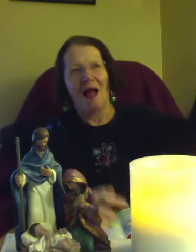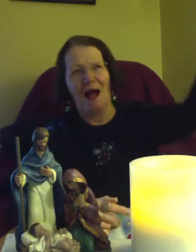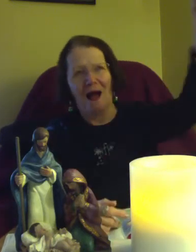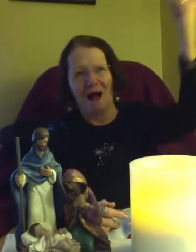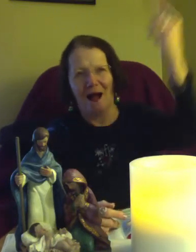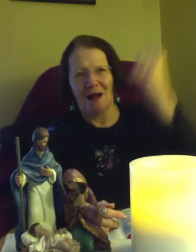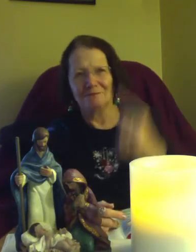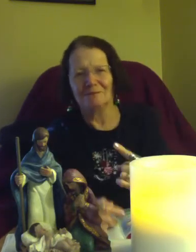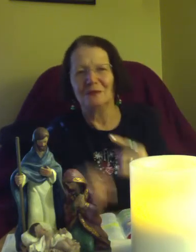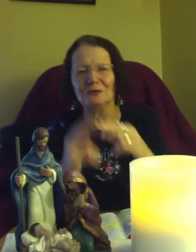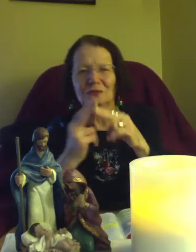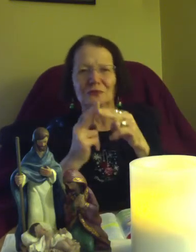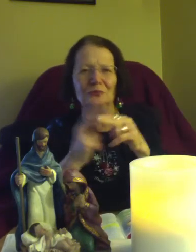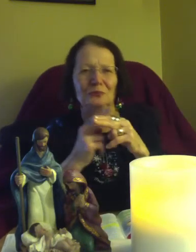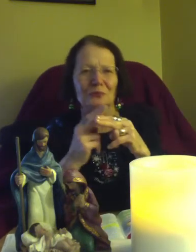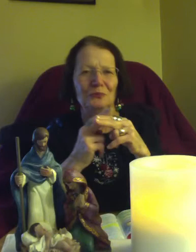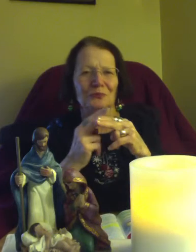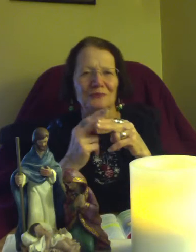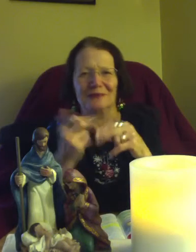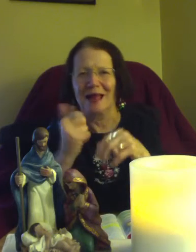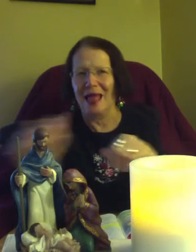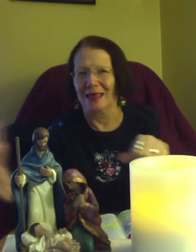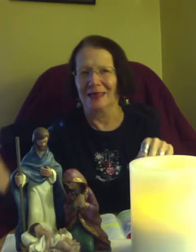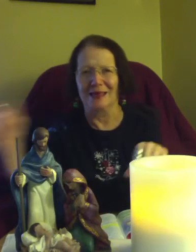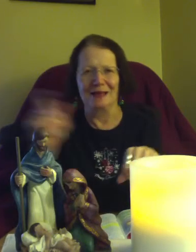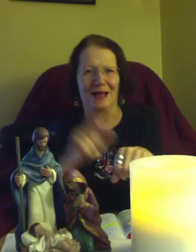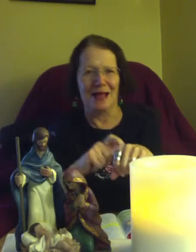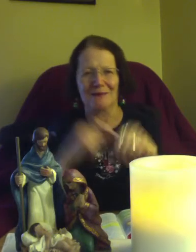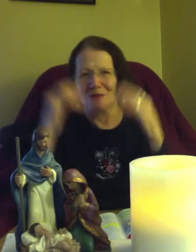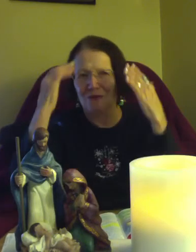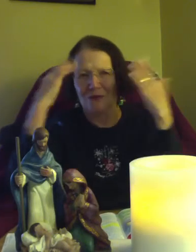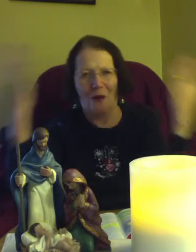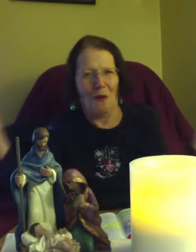I'm not. I'm not gonna have